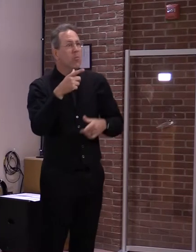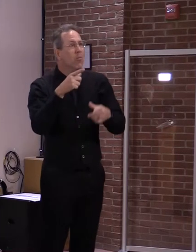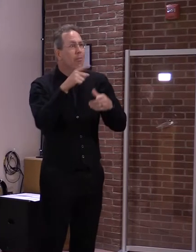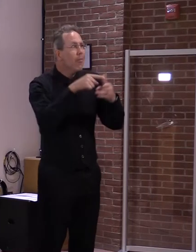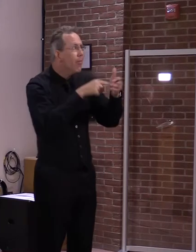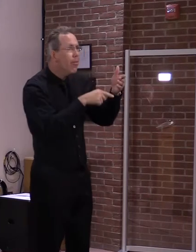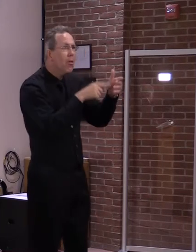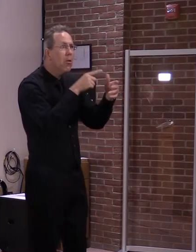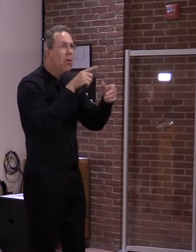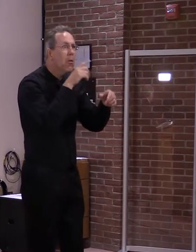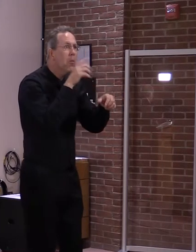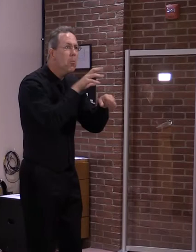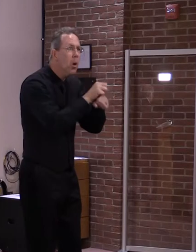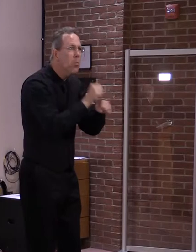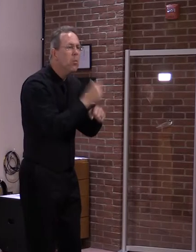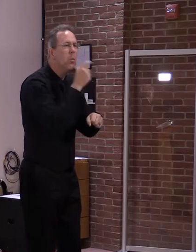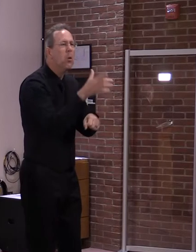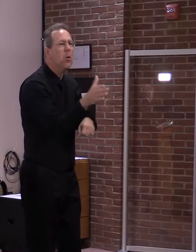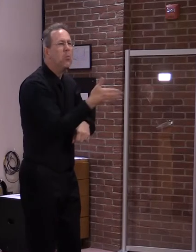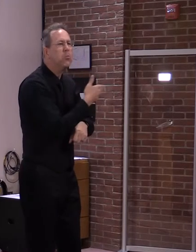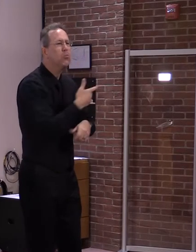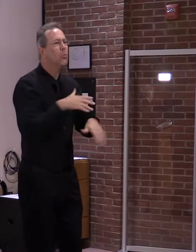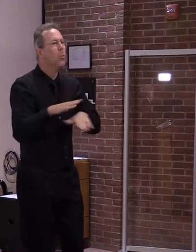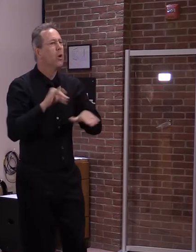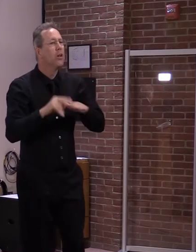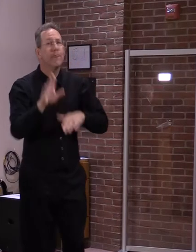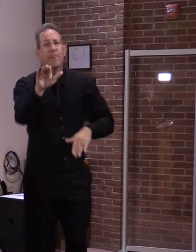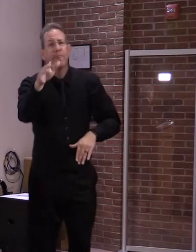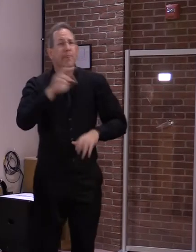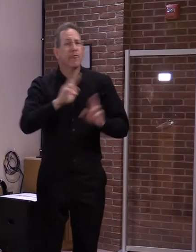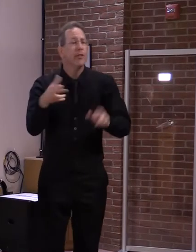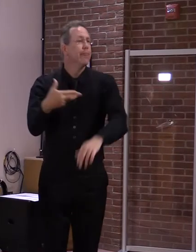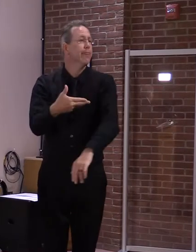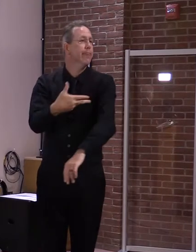that number. I'll get that number for you. But